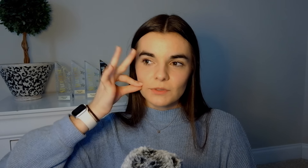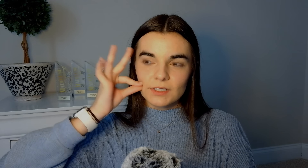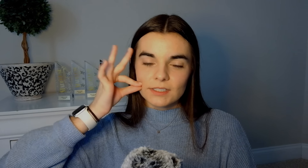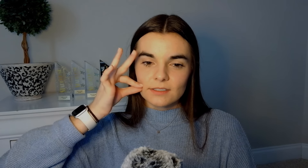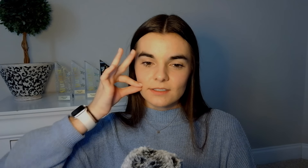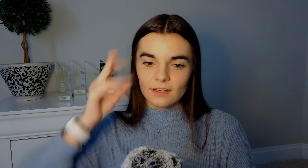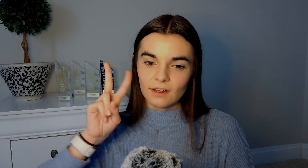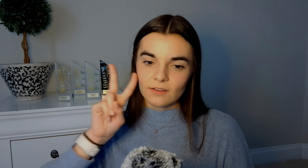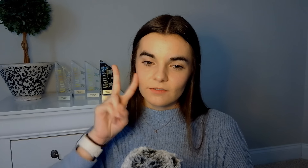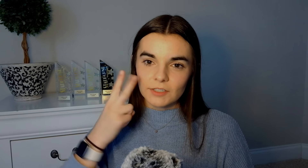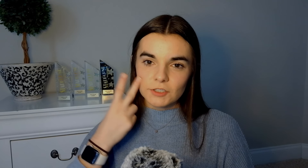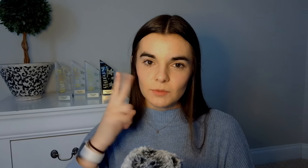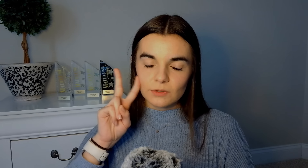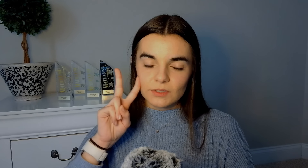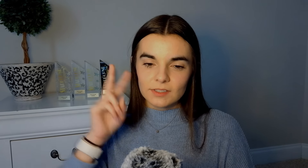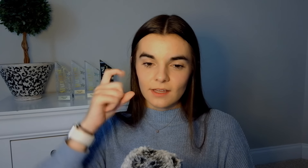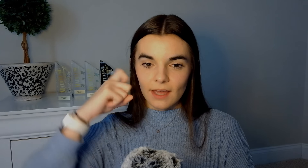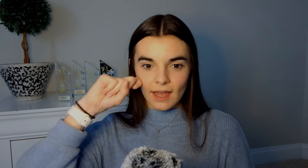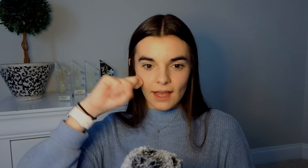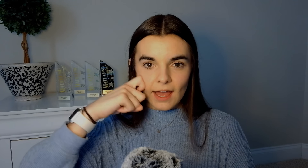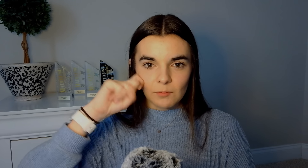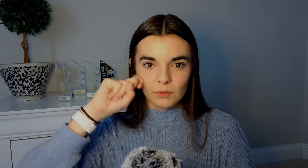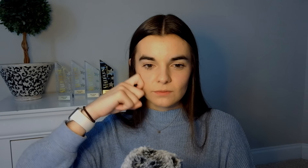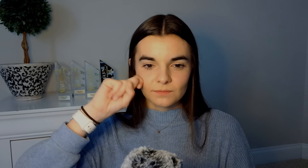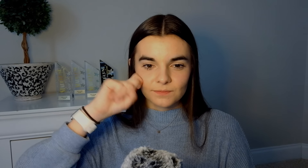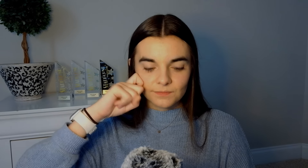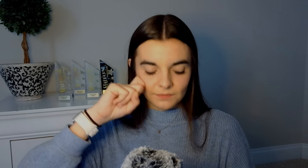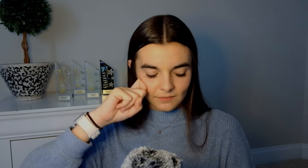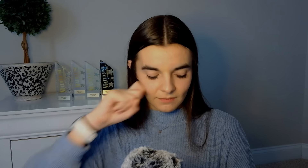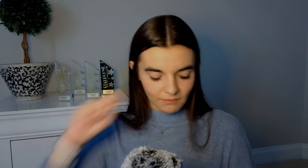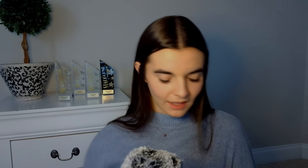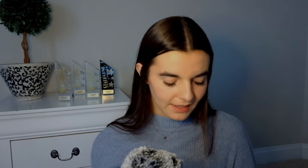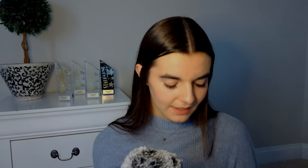Fruits. Vegetables. Apple.